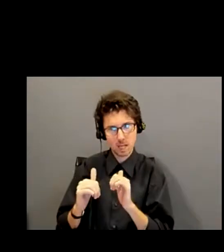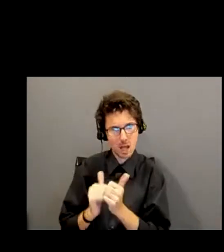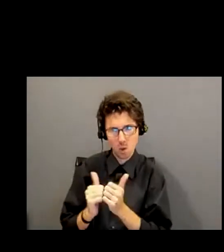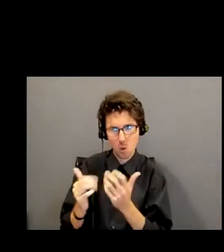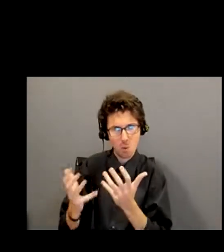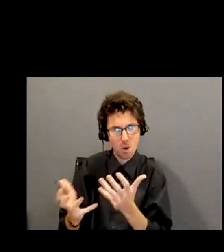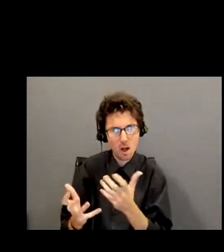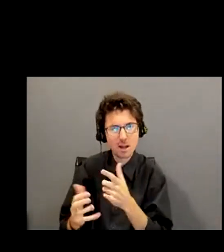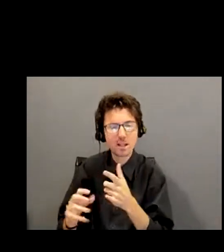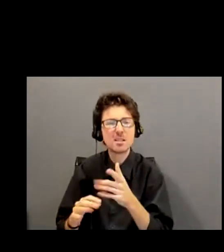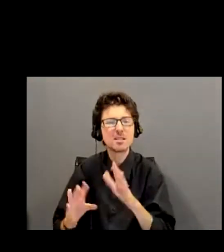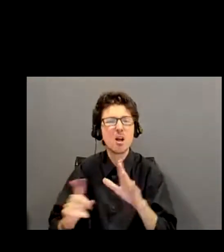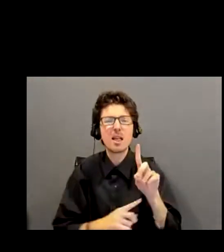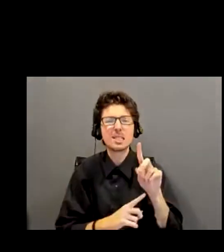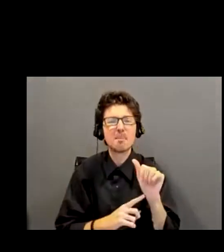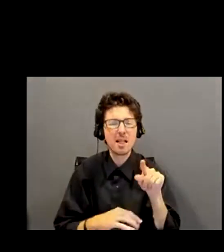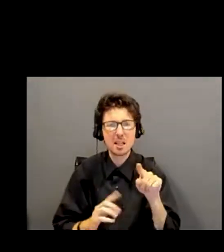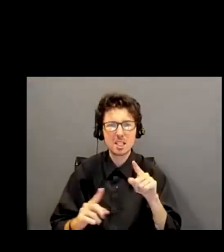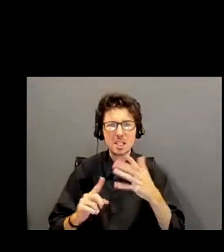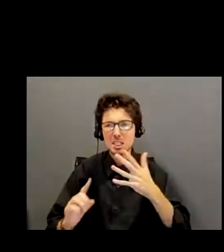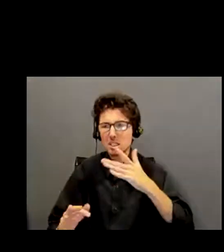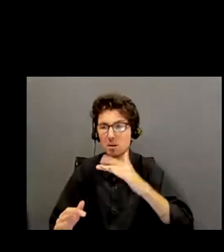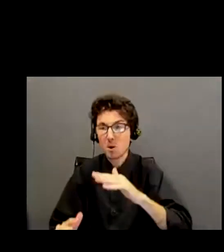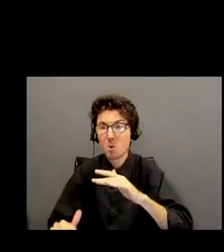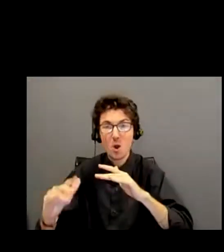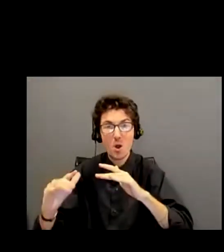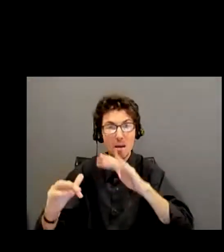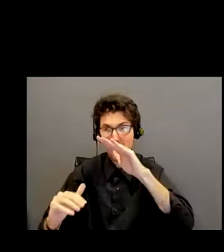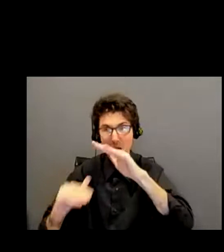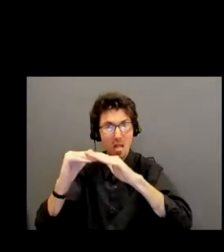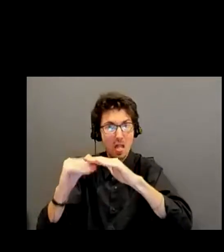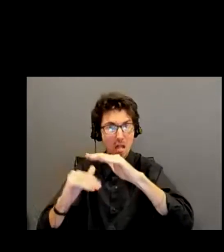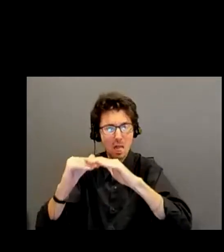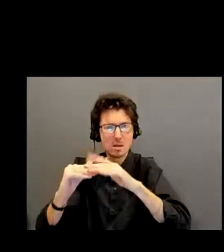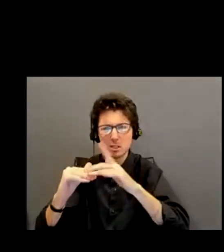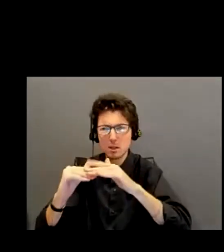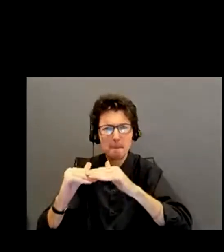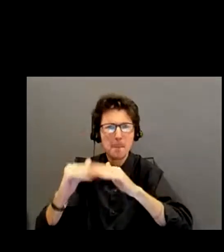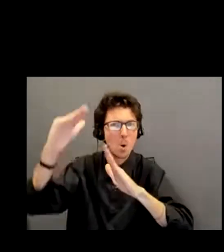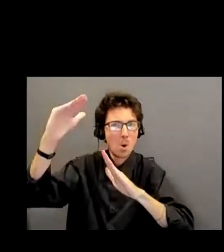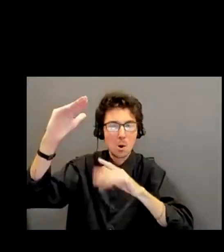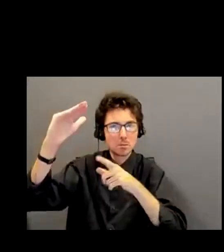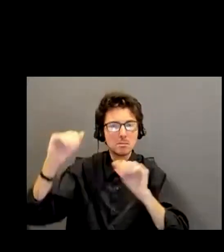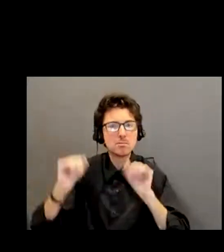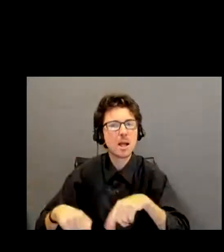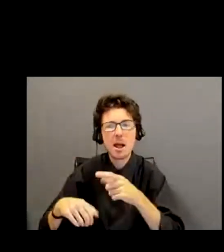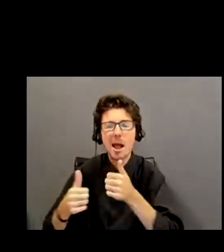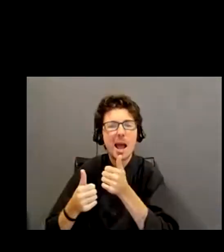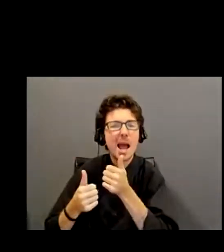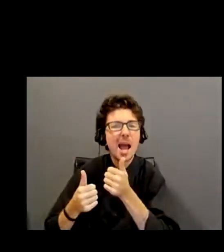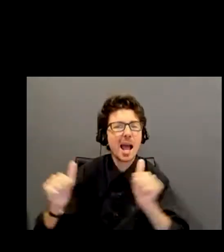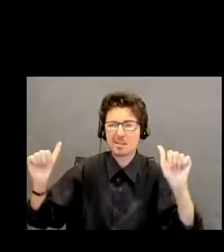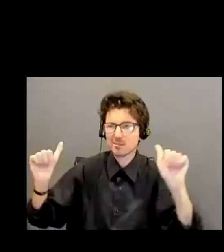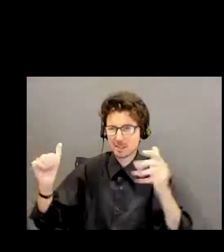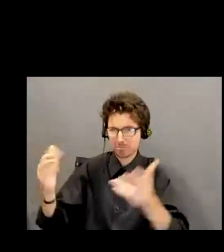and not let the disability to stop them from being whoever they want to be. It can be anything, but we're gonna be so proud